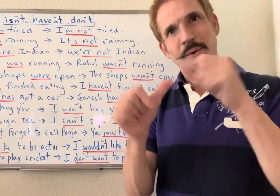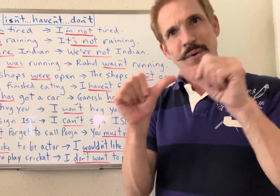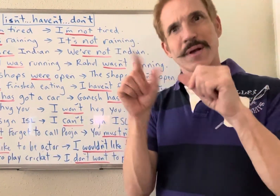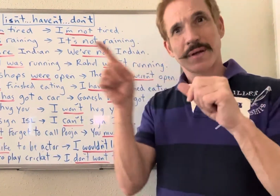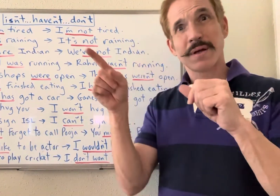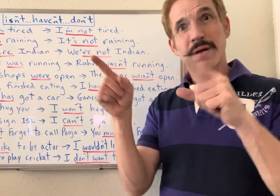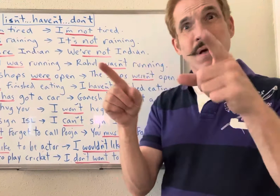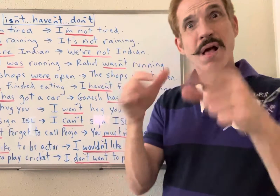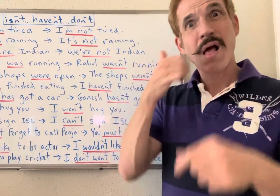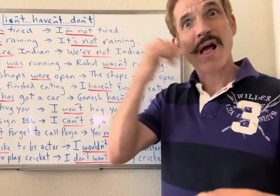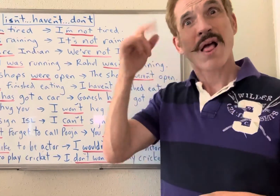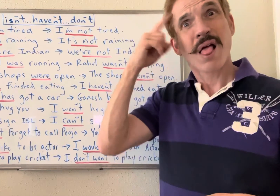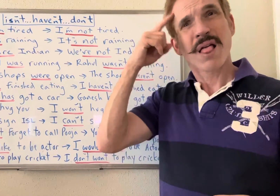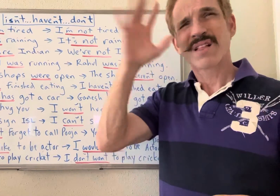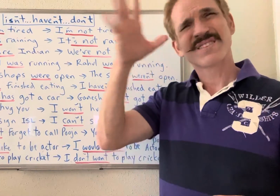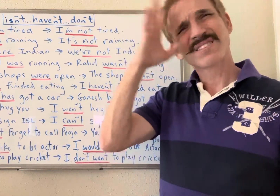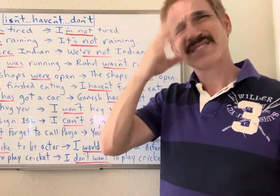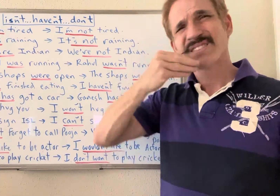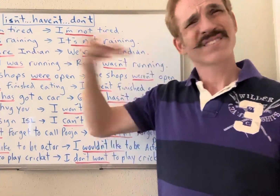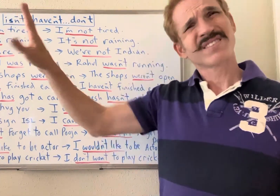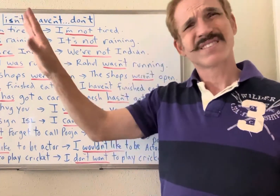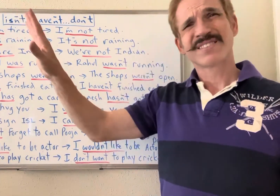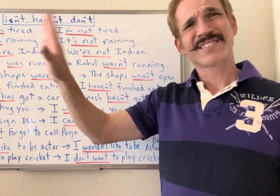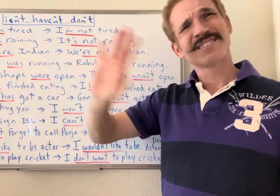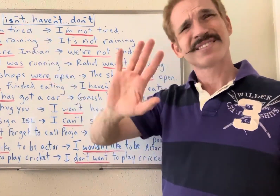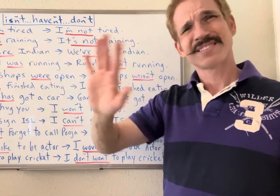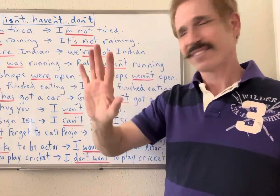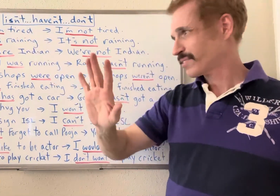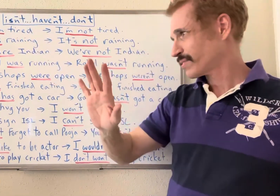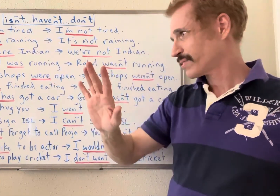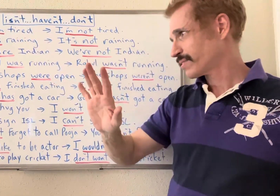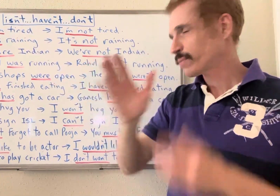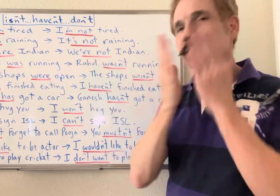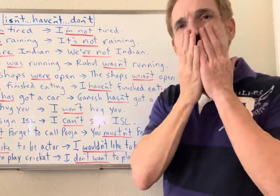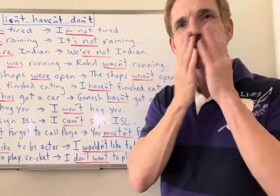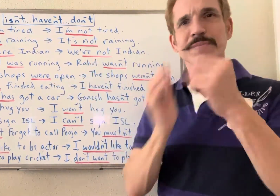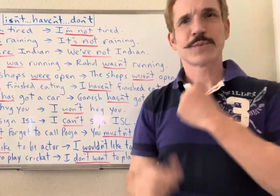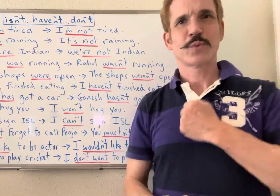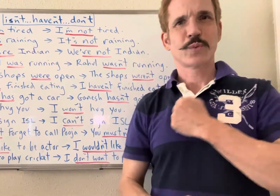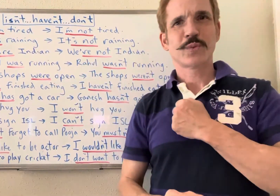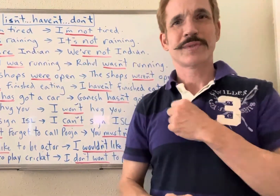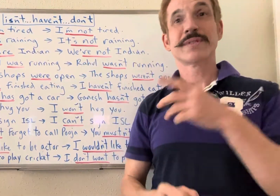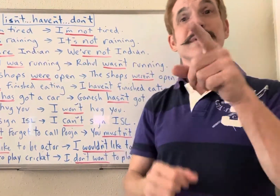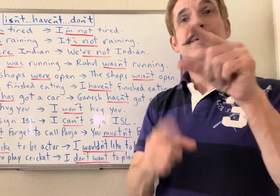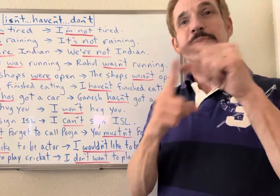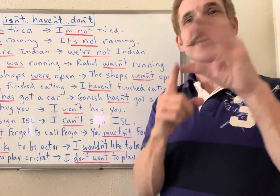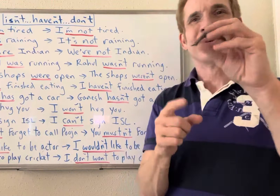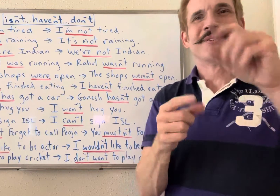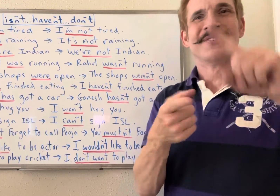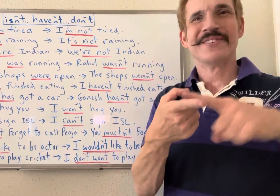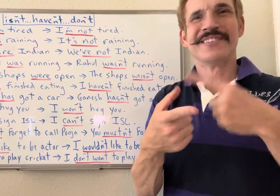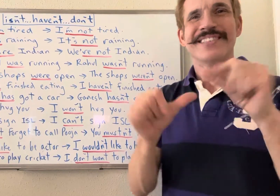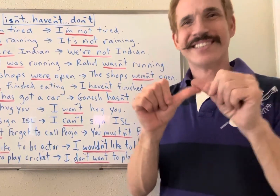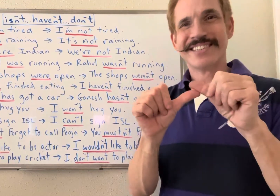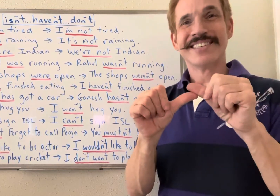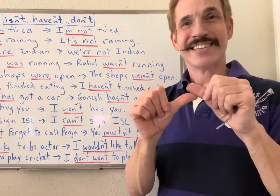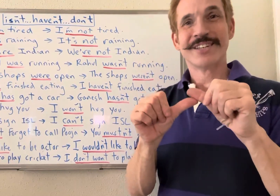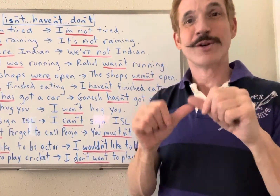you as long as it goes to daycare. Okay? So that's one of the things we're looking at in the W-2. We're looking at different things to give